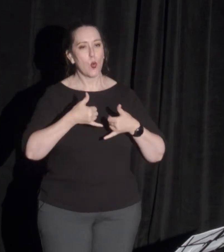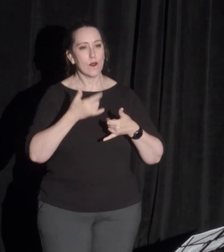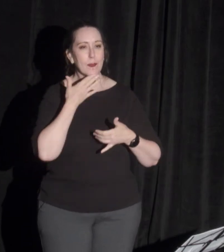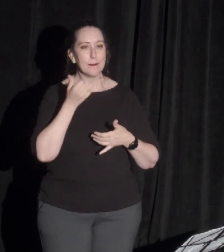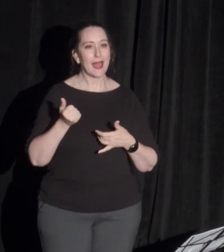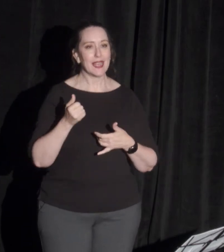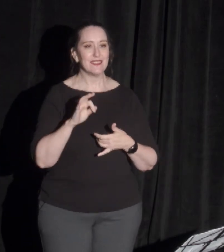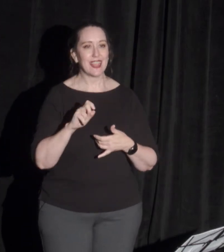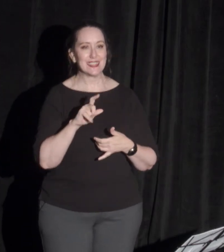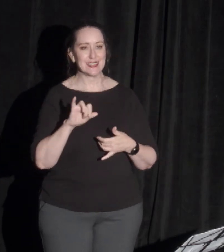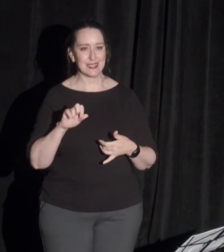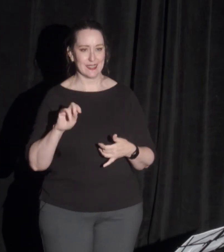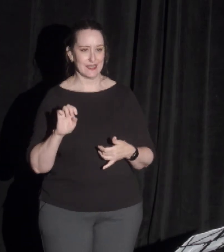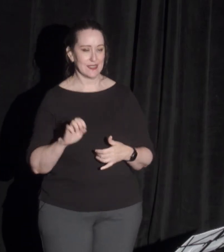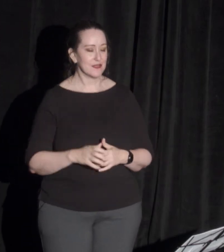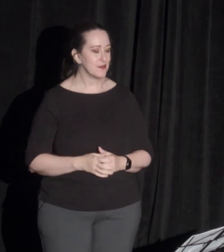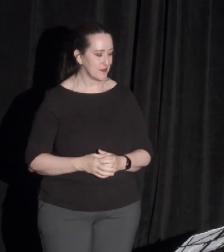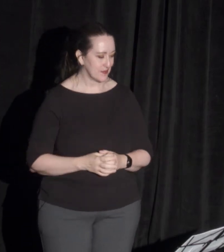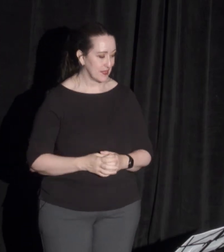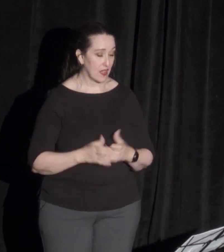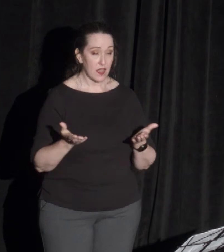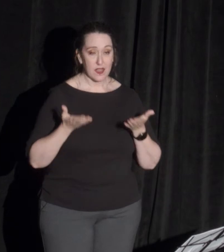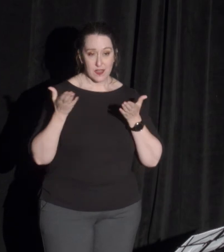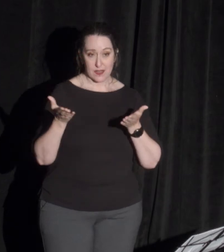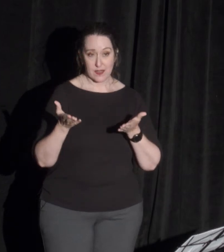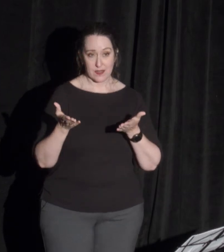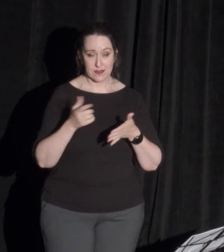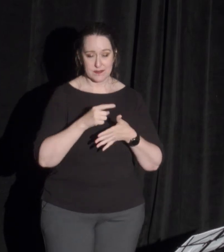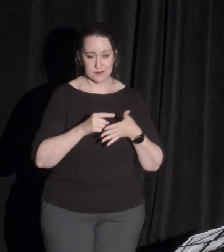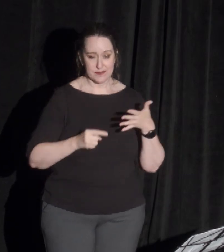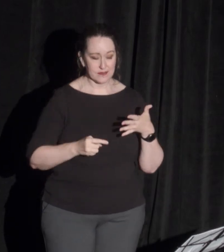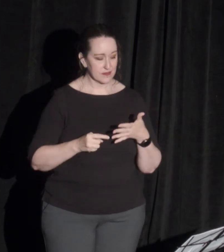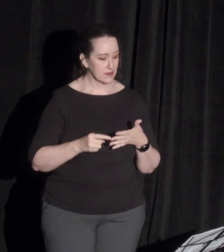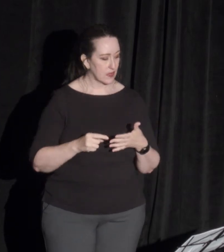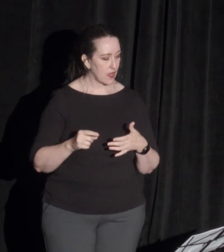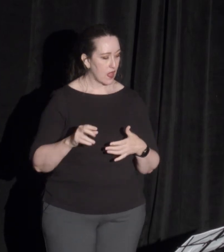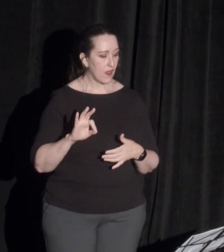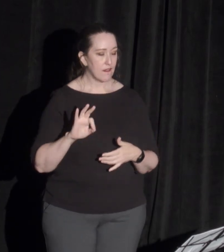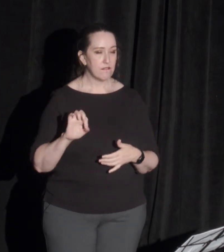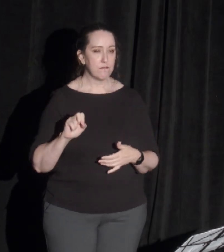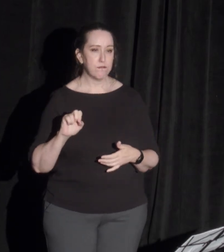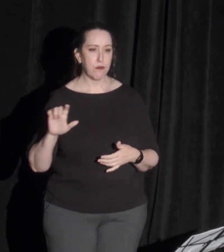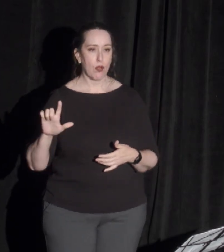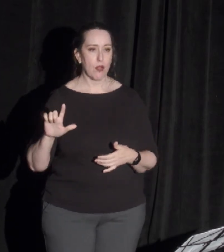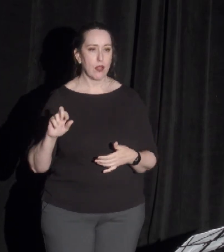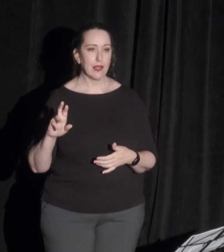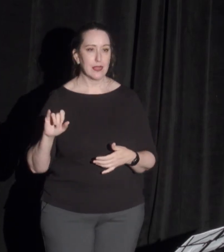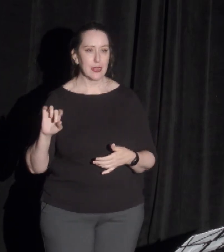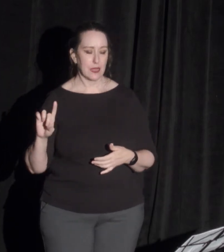fanzine. The nominees are The Full Lid by Alastair Stewart,